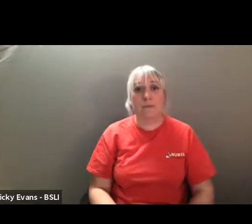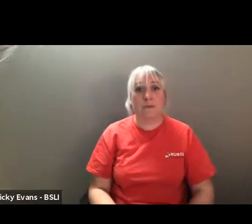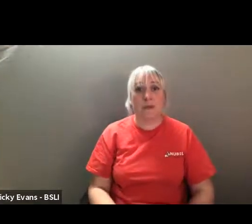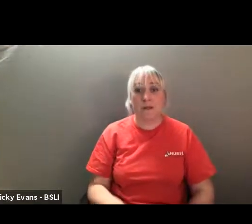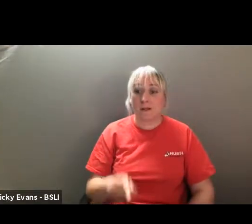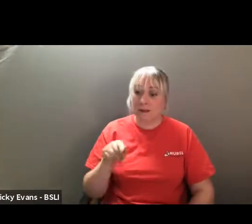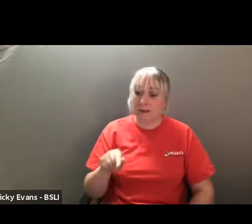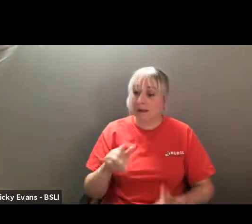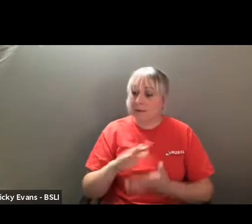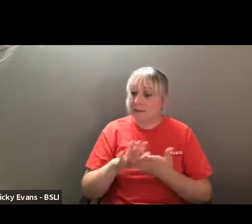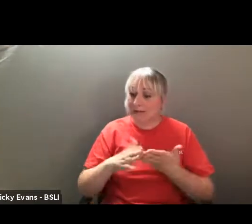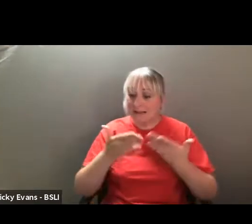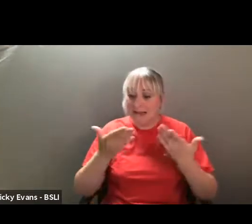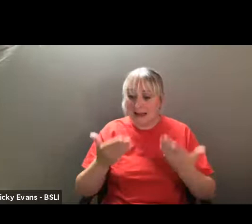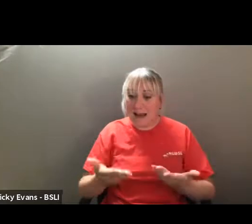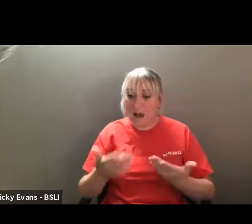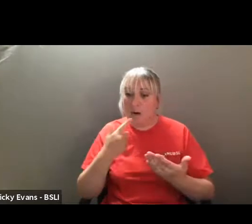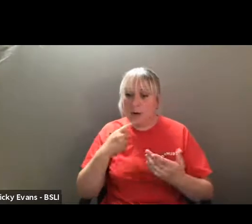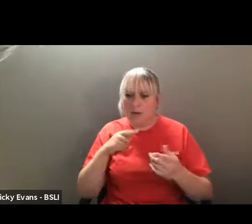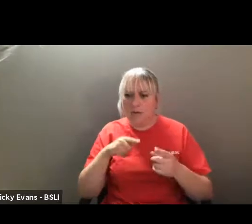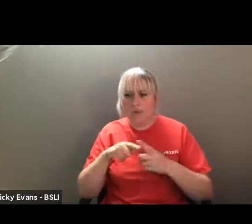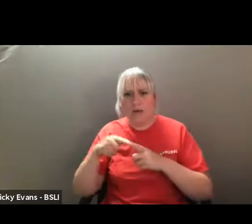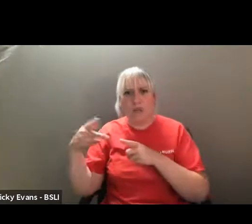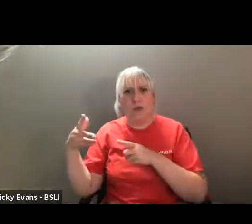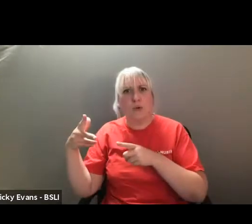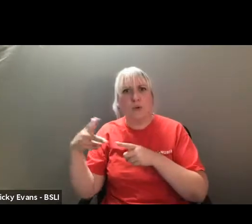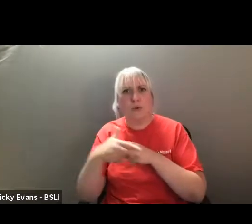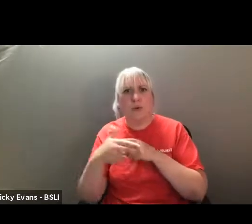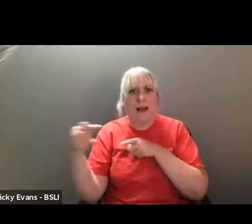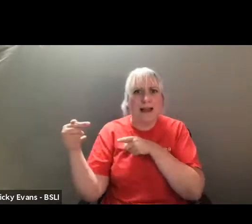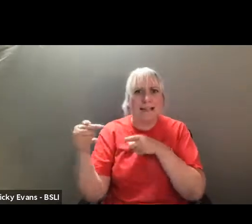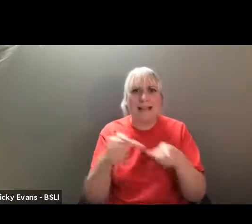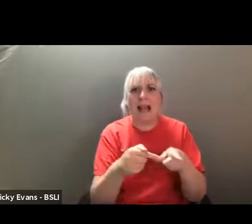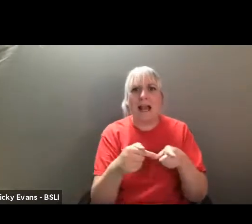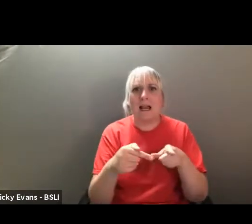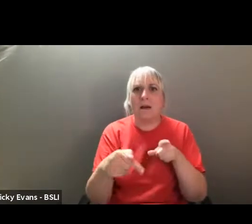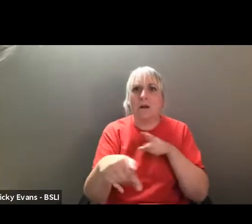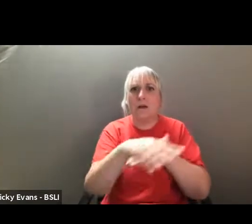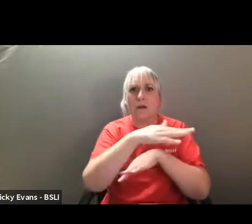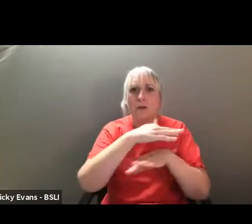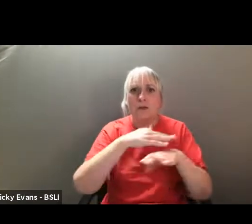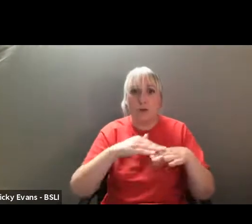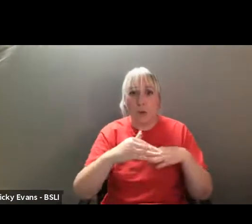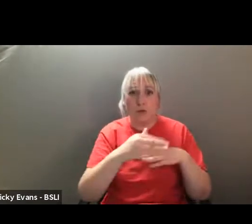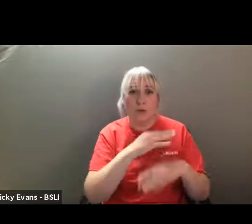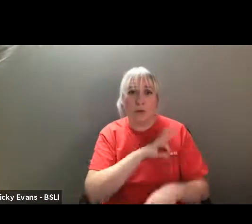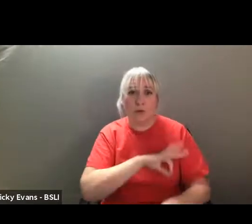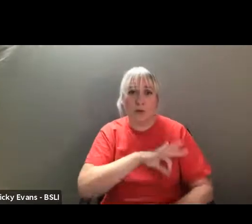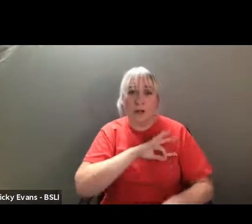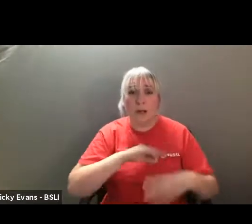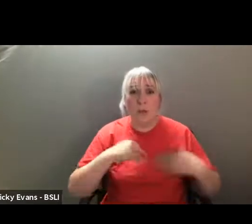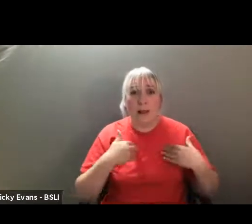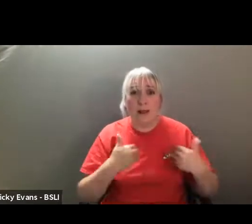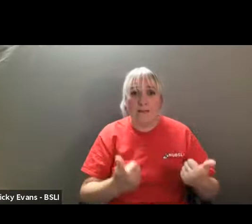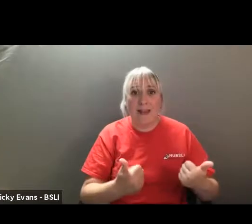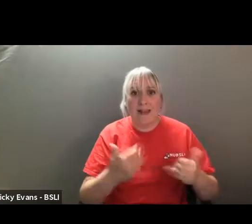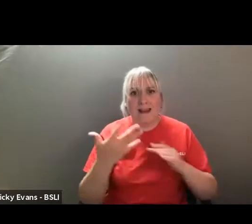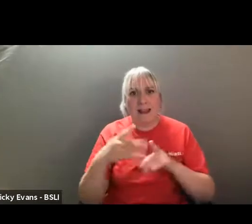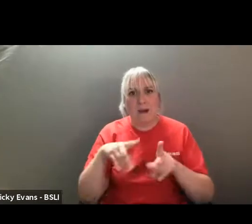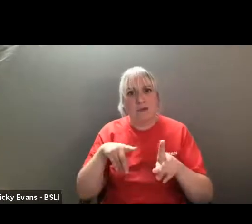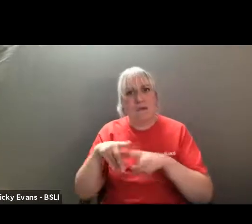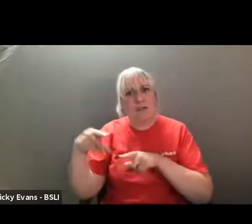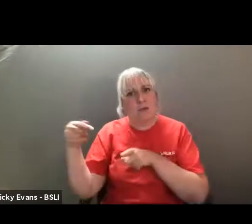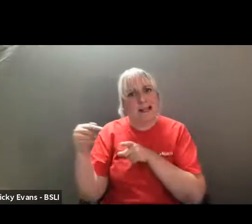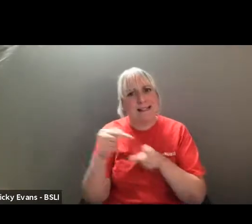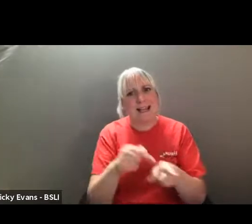the conditions to attack social assistance and social welfare are also playing themselves out in any kind of version of basic income.